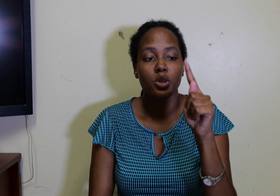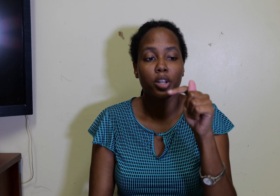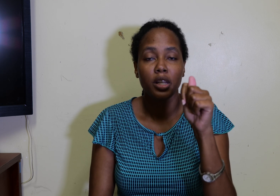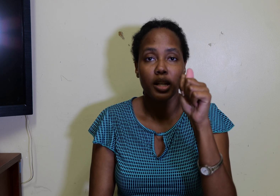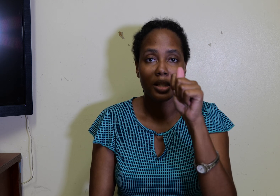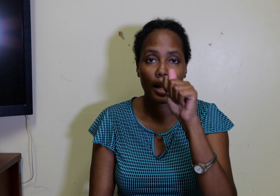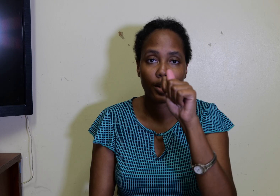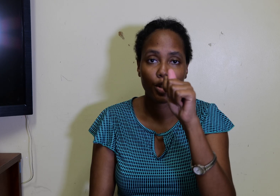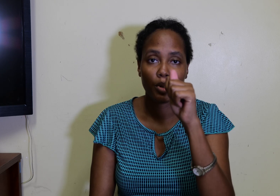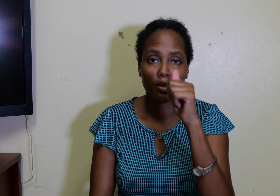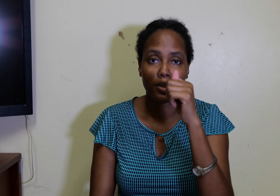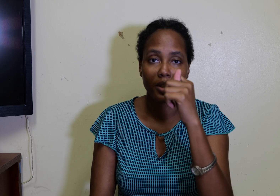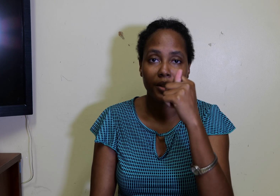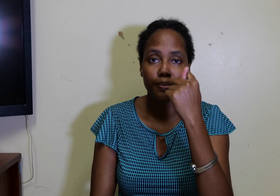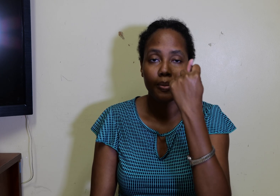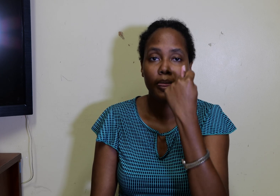your index and your middle finger.